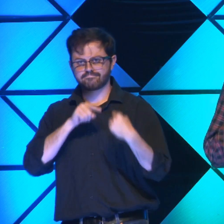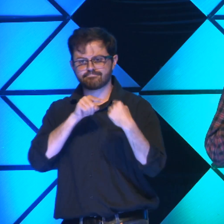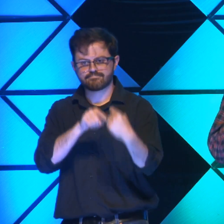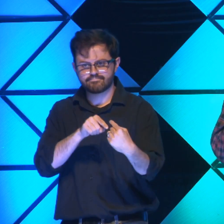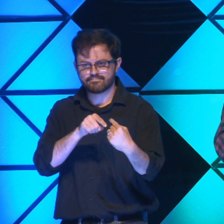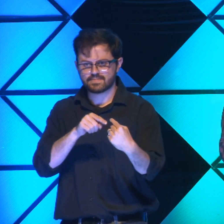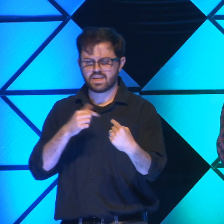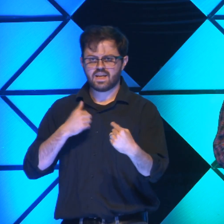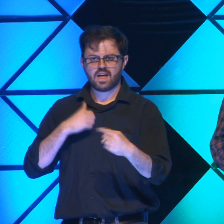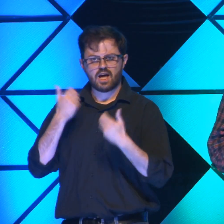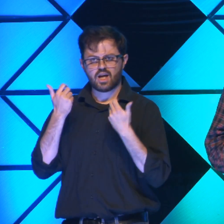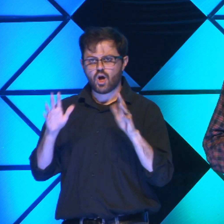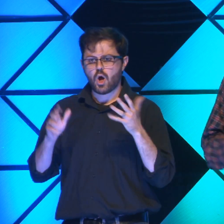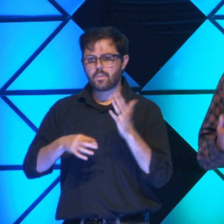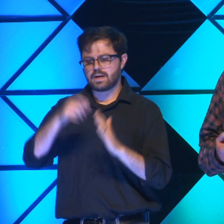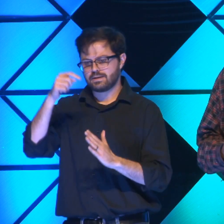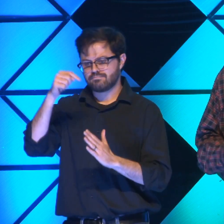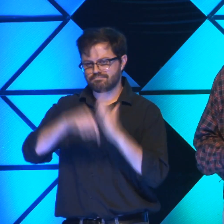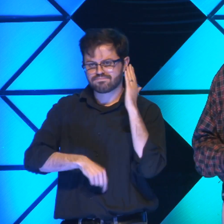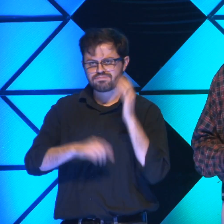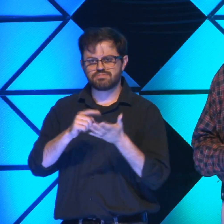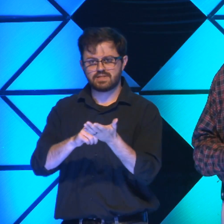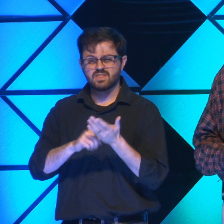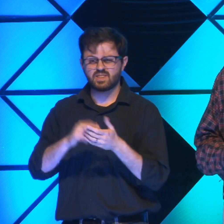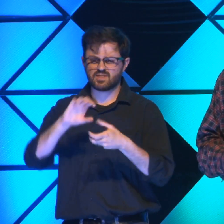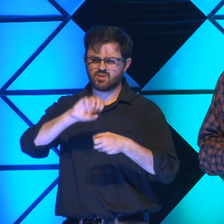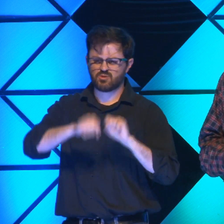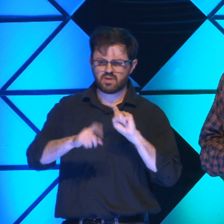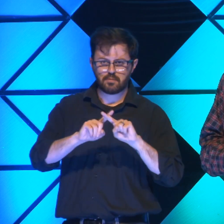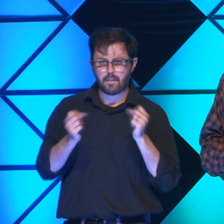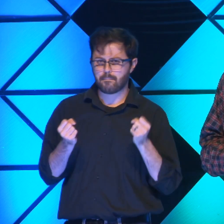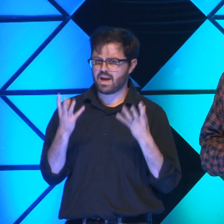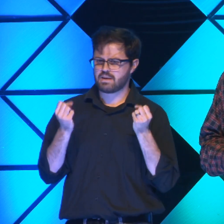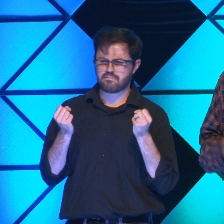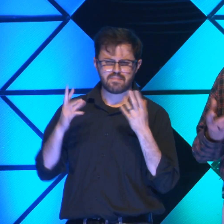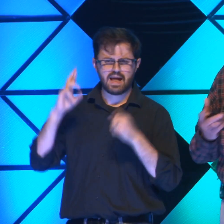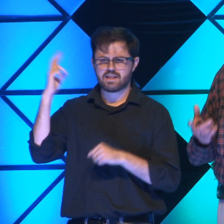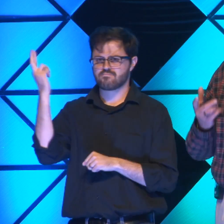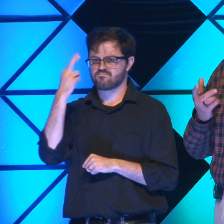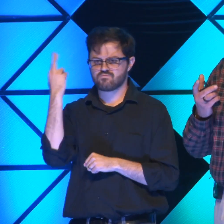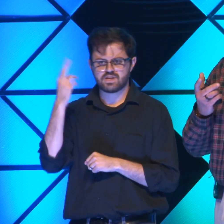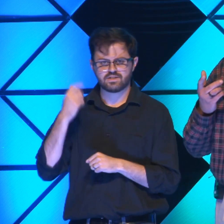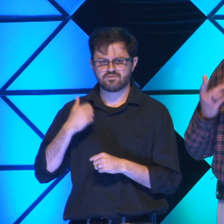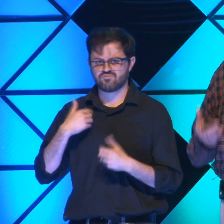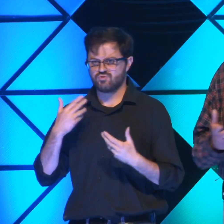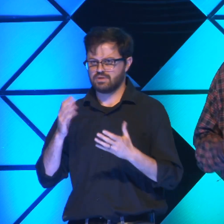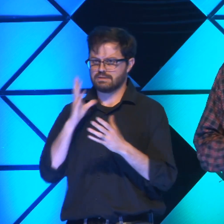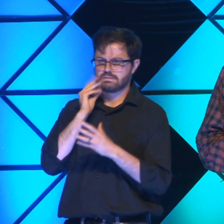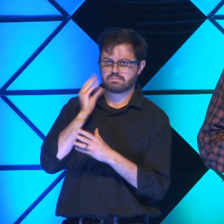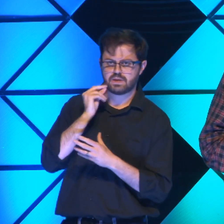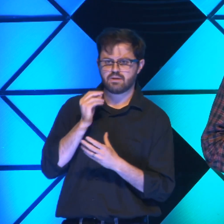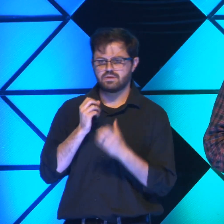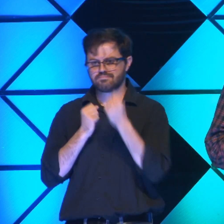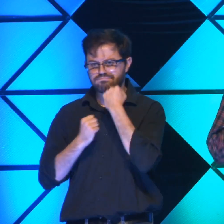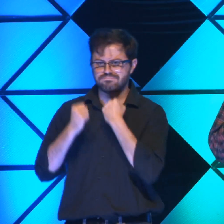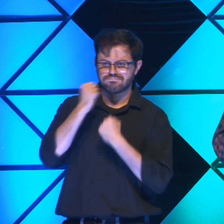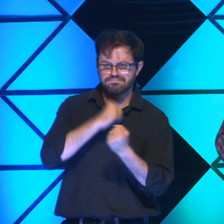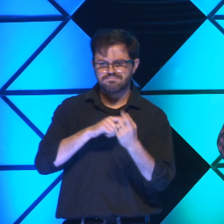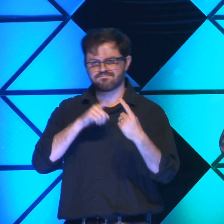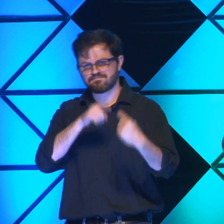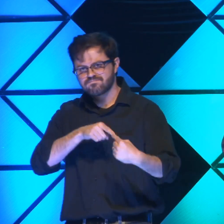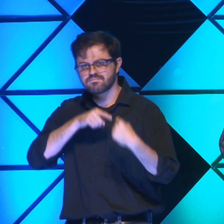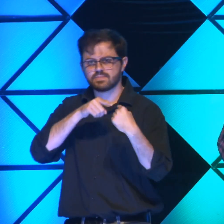but there are innumerable reasons that someone ends up on the road to Emmaus, that they're trying to get away from their pain, that